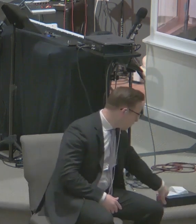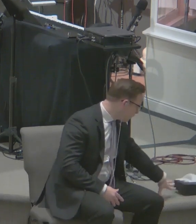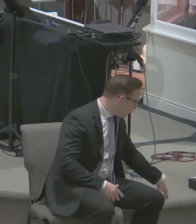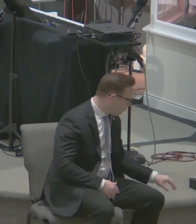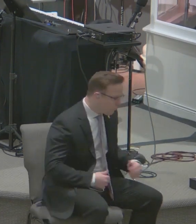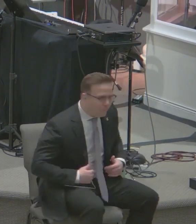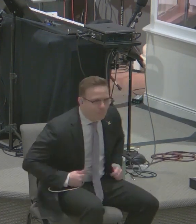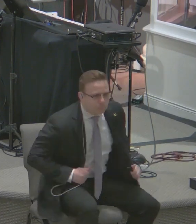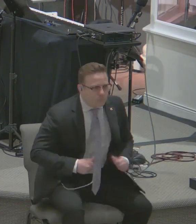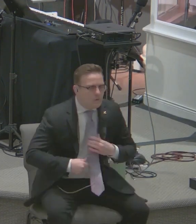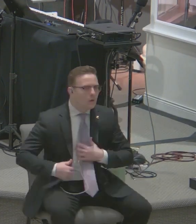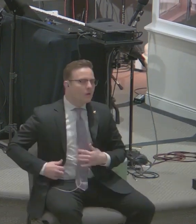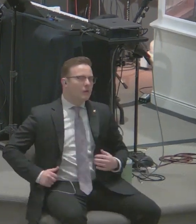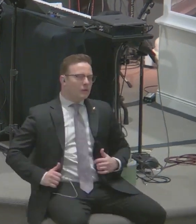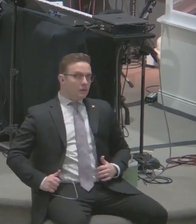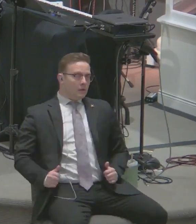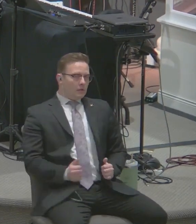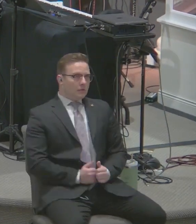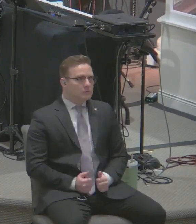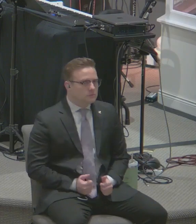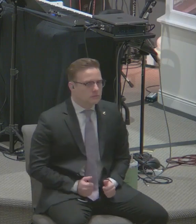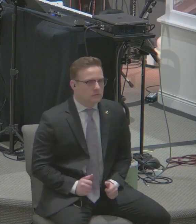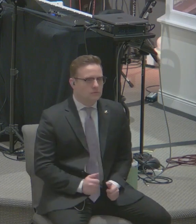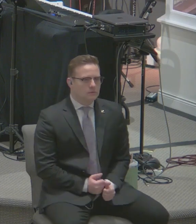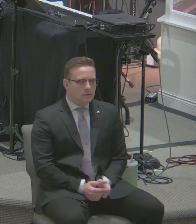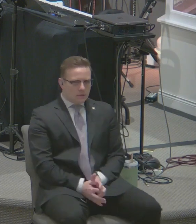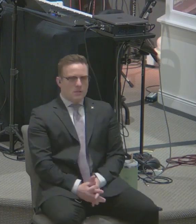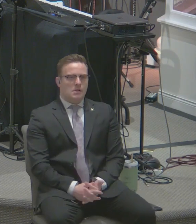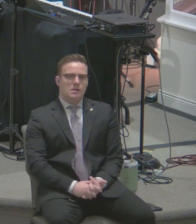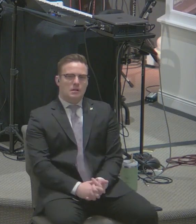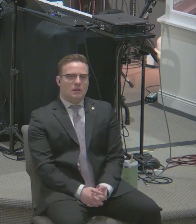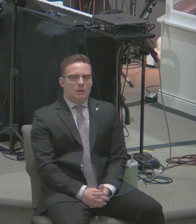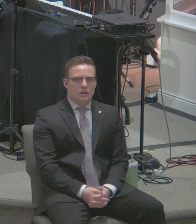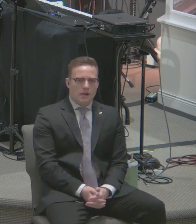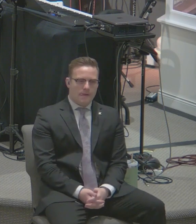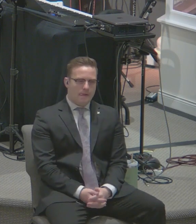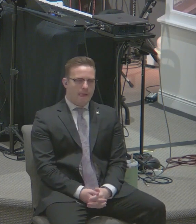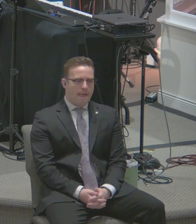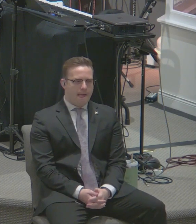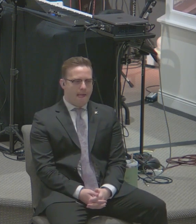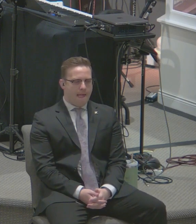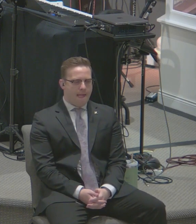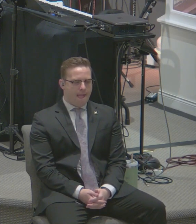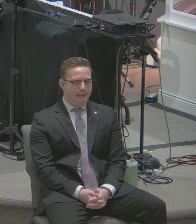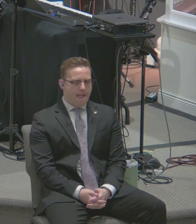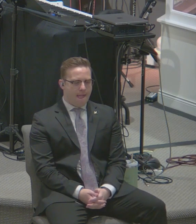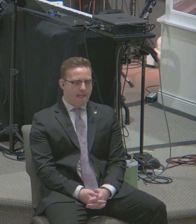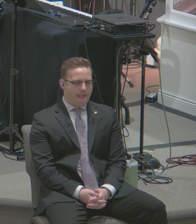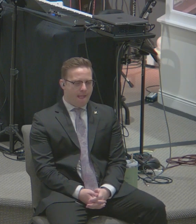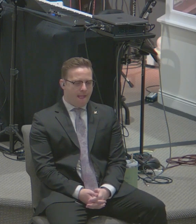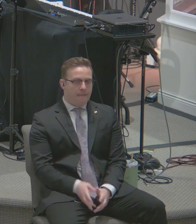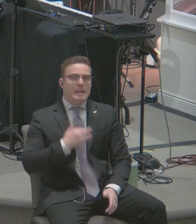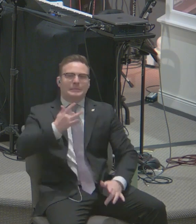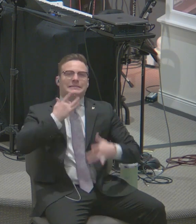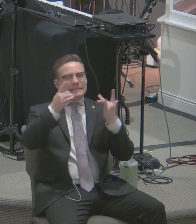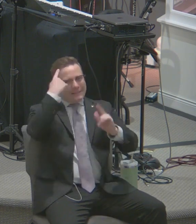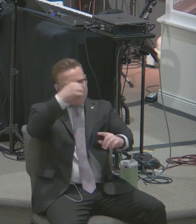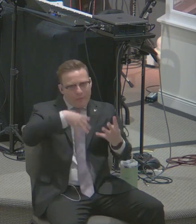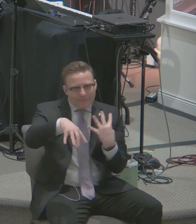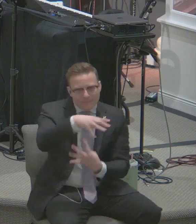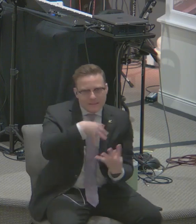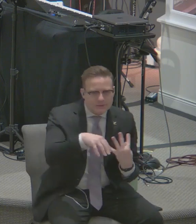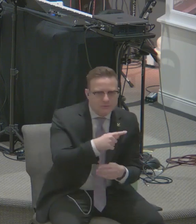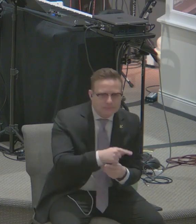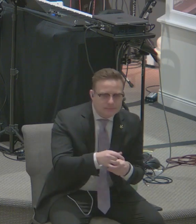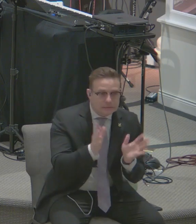forward to the fellowship we're going to have after service tonight. And I'm so grateful for the team that I guess